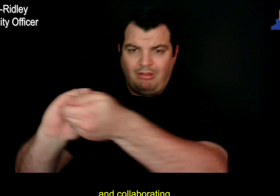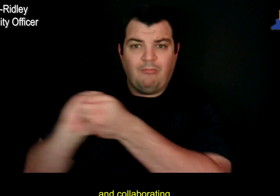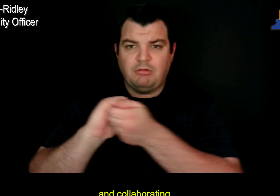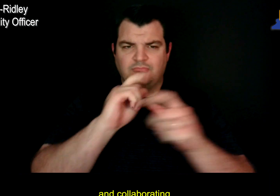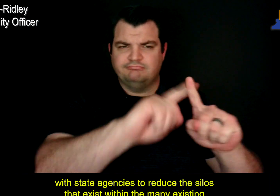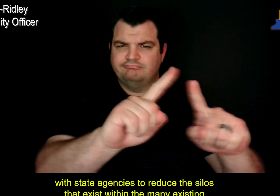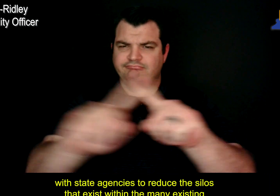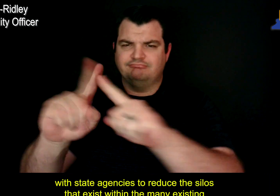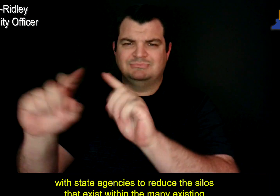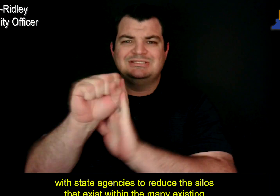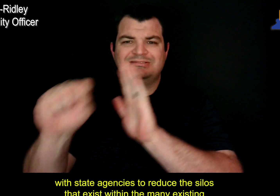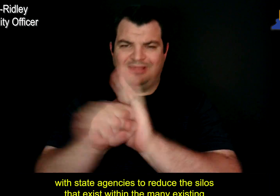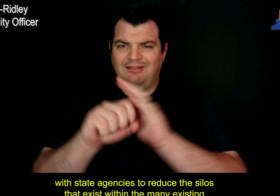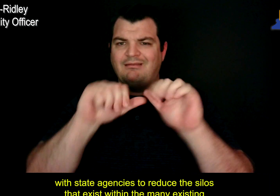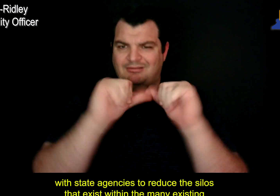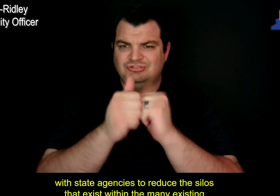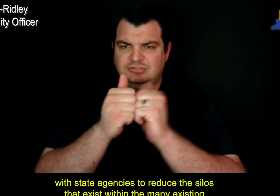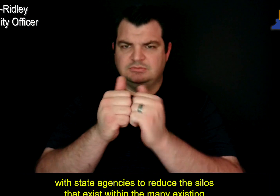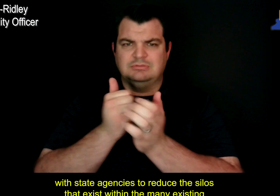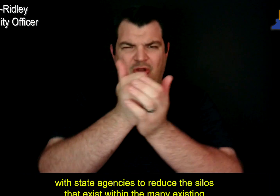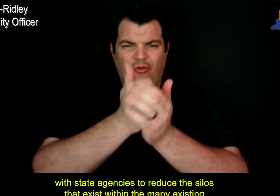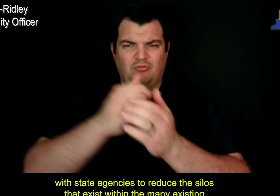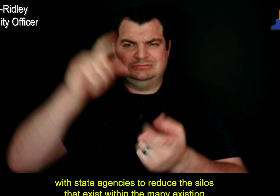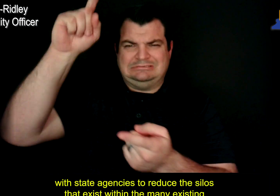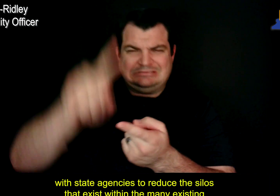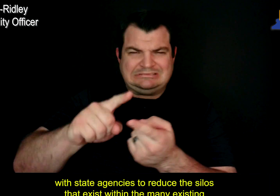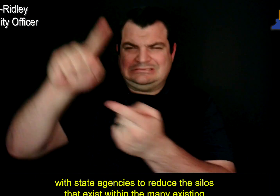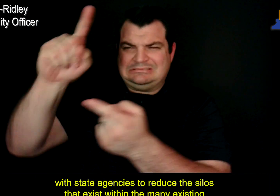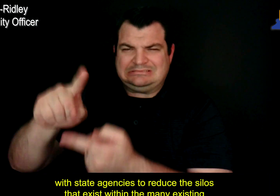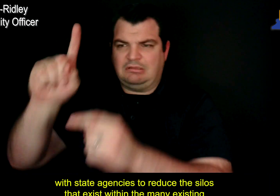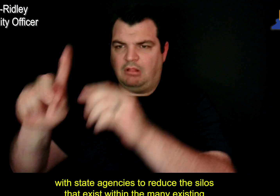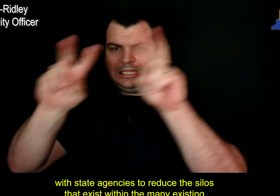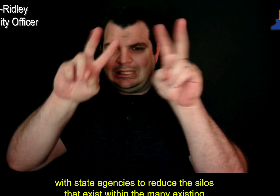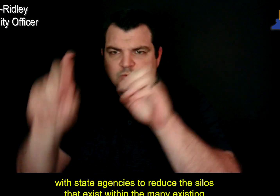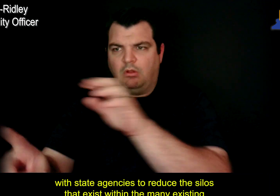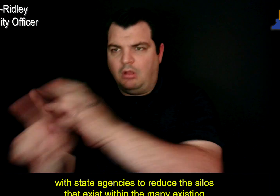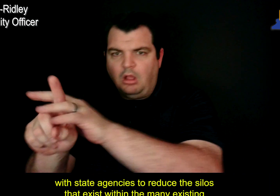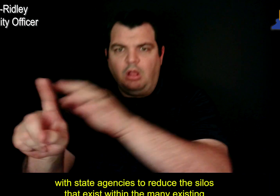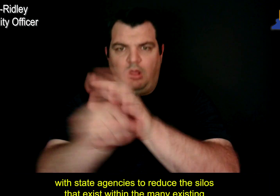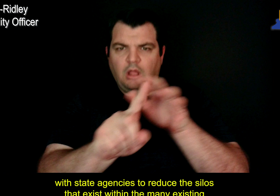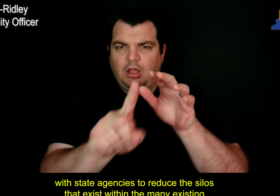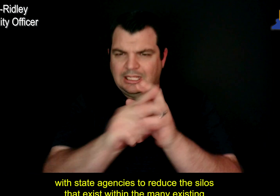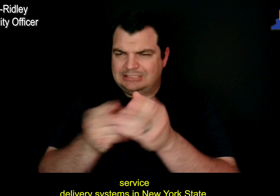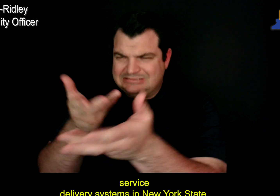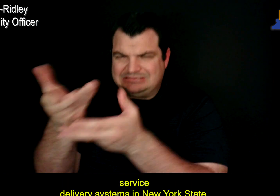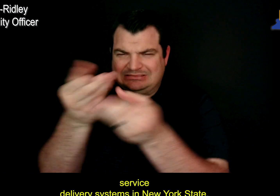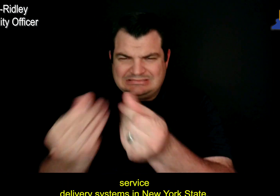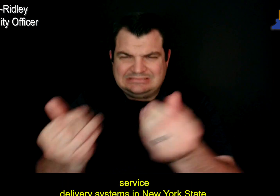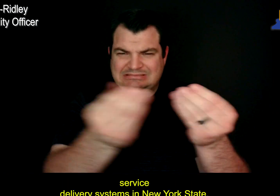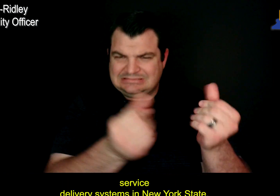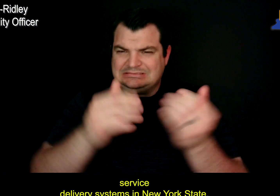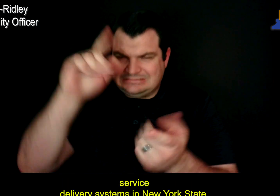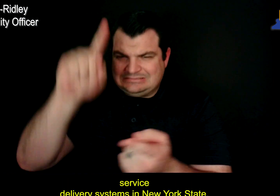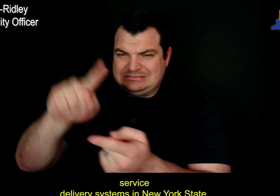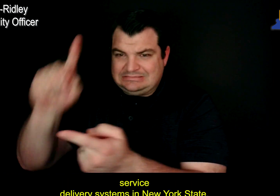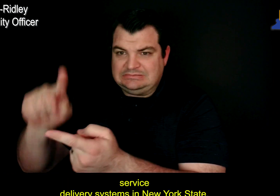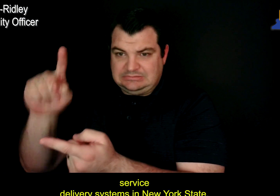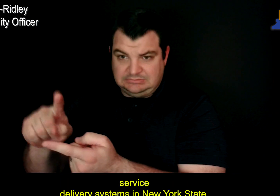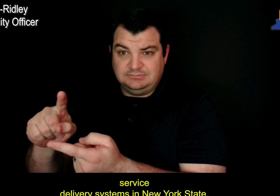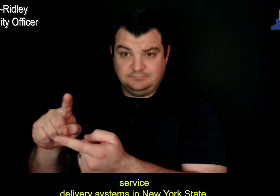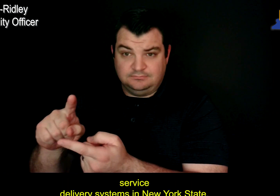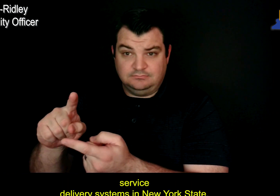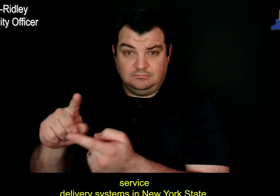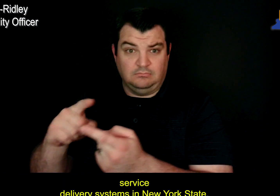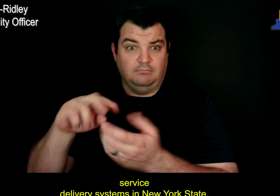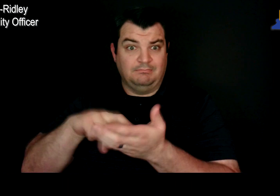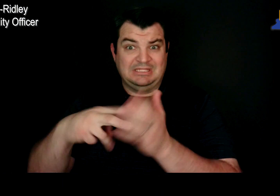and collaborating with state agencies to reduce the silos that exist within many existing service delivery systems in New